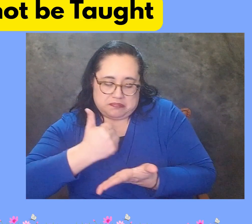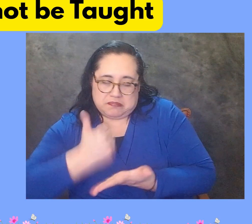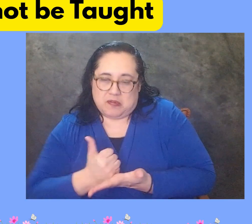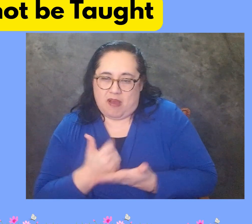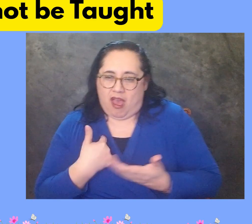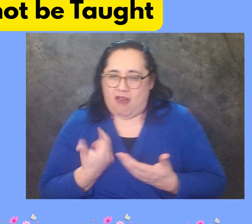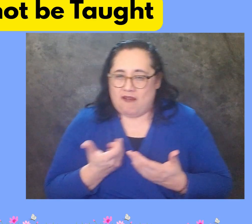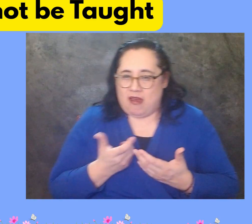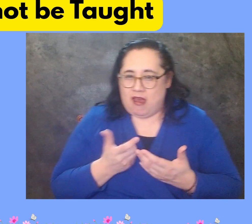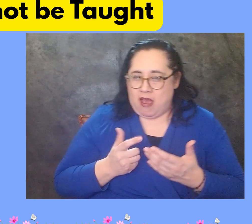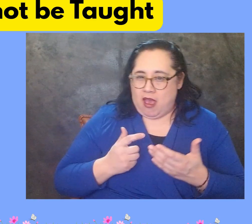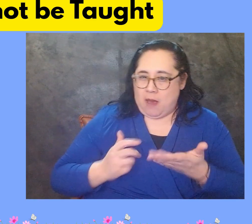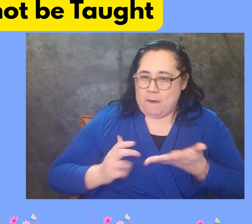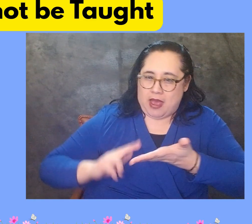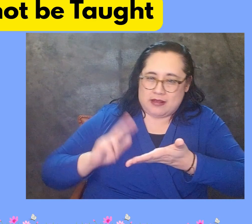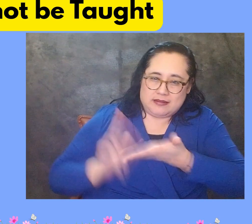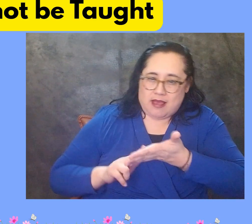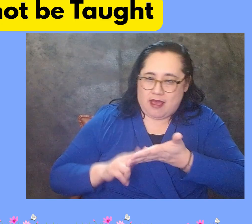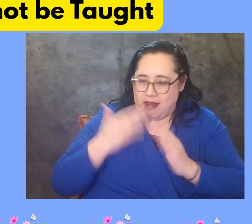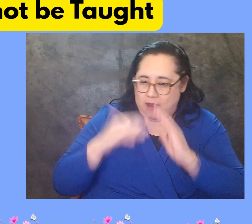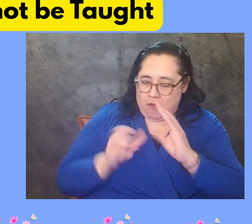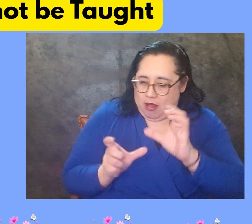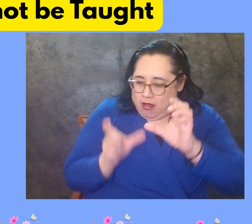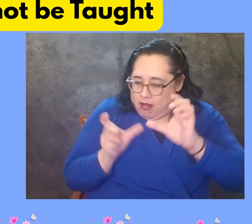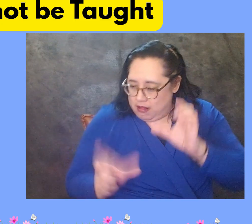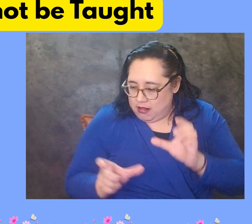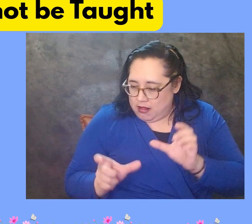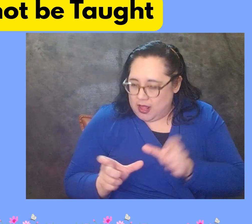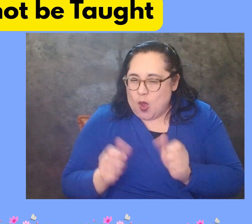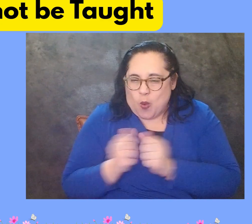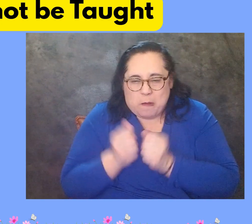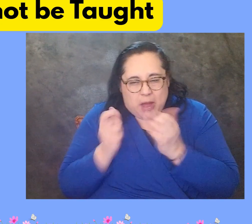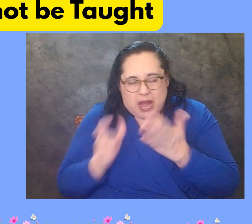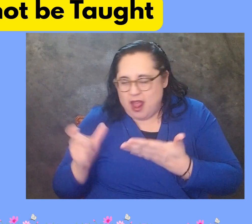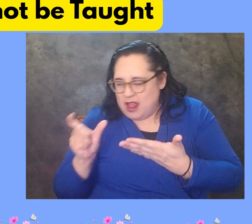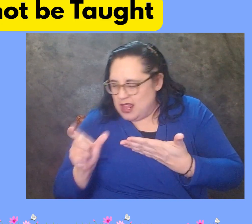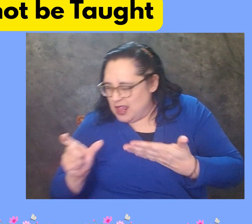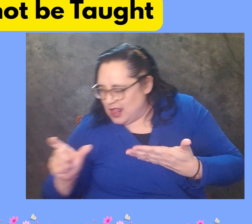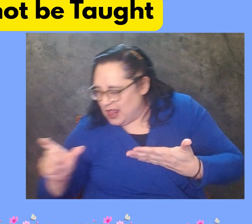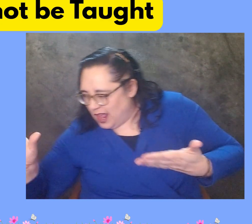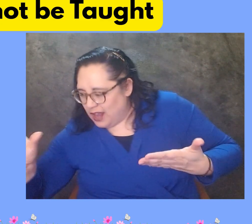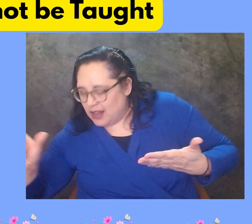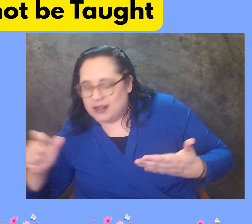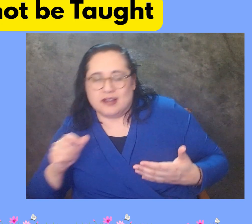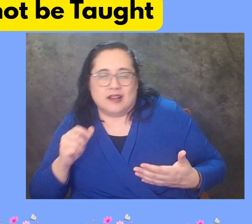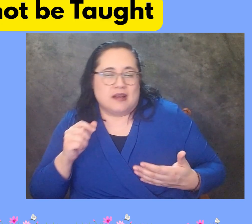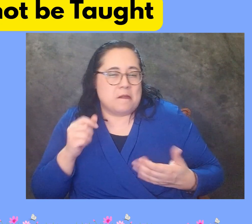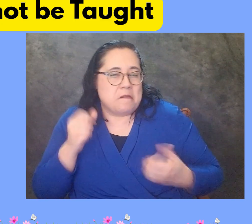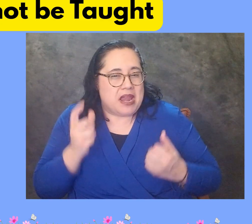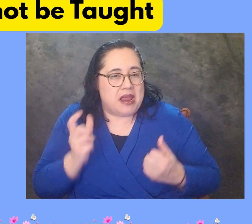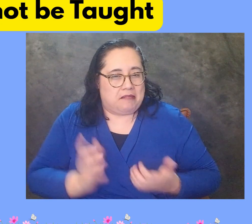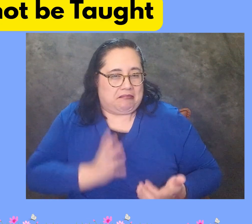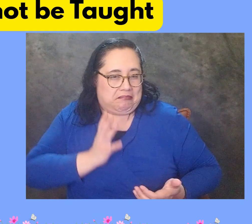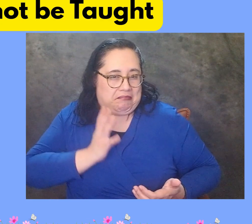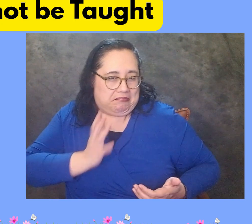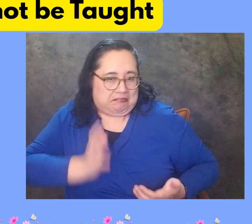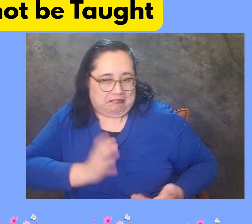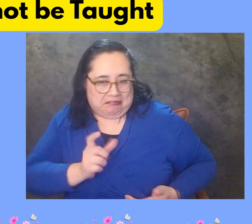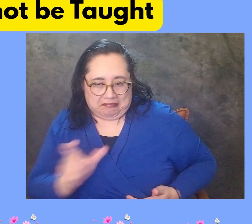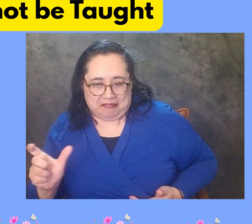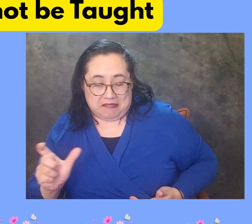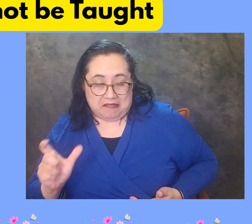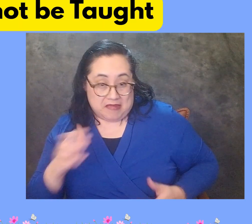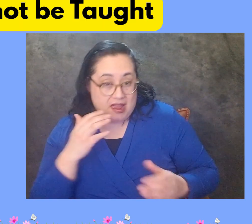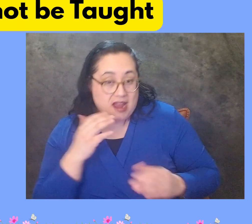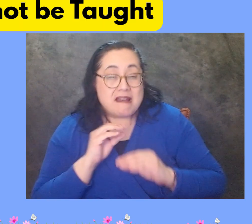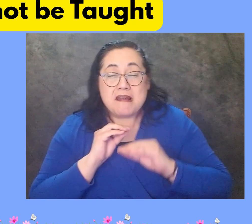fancy accomplishments someone may have, the letters next to their name on an email signature. No one,